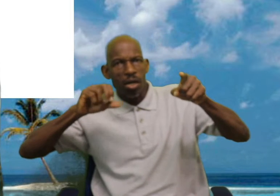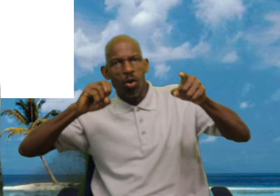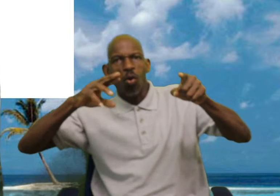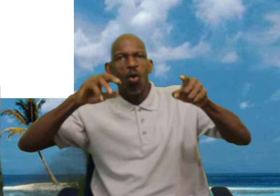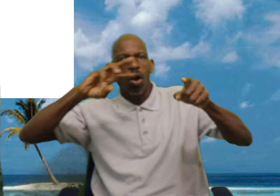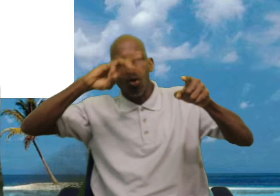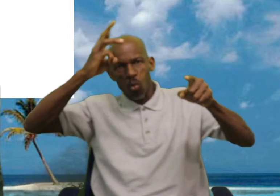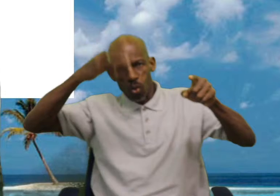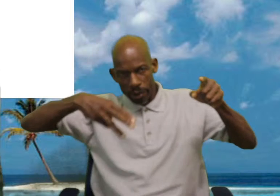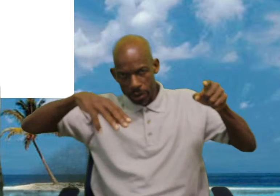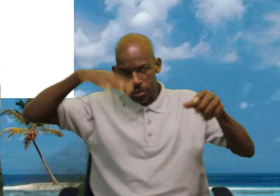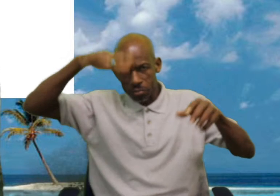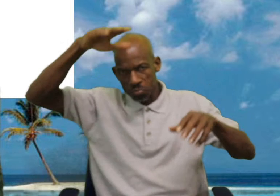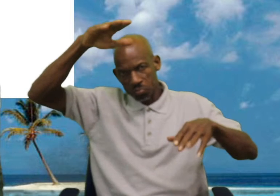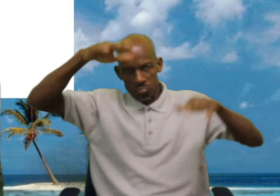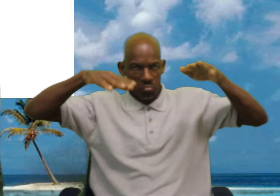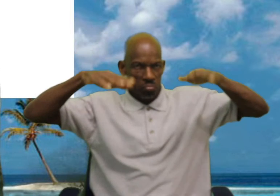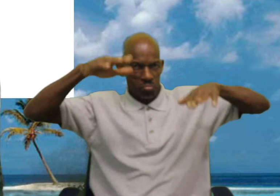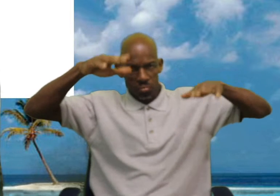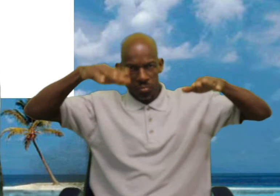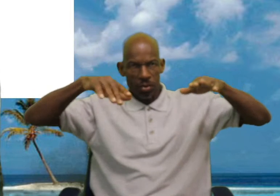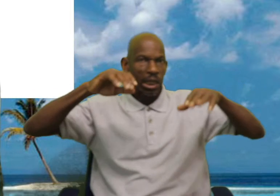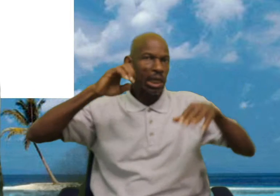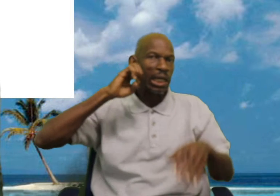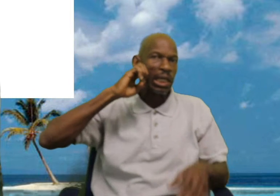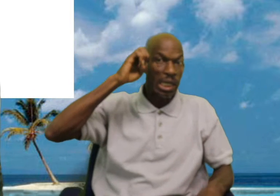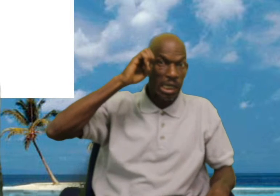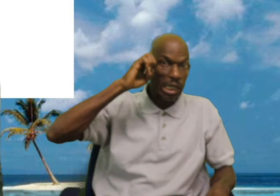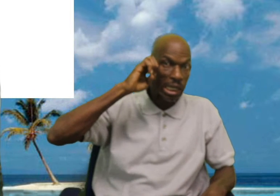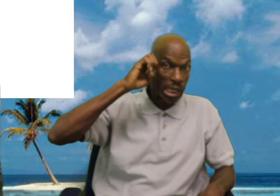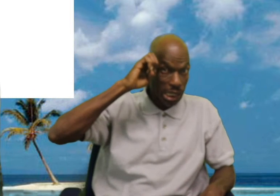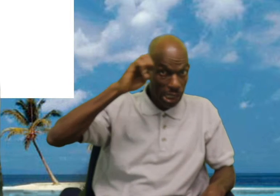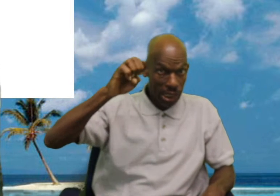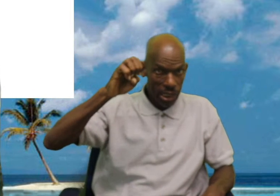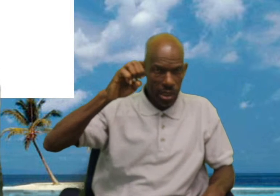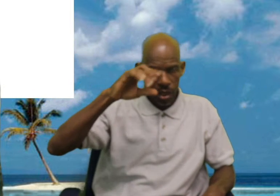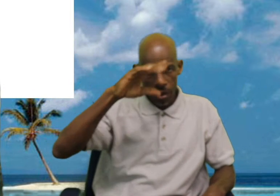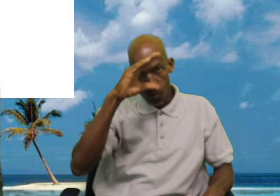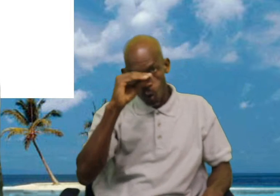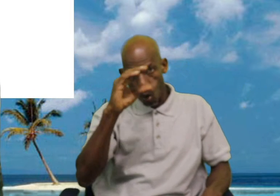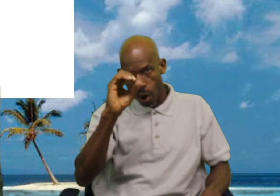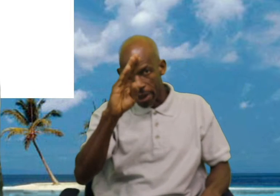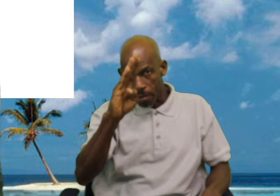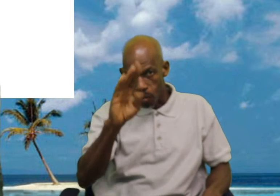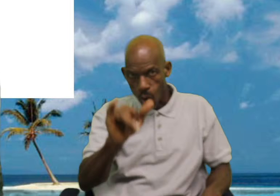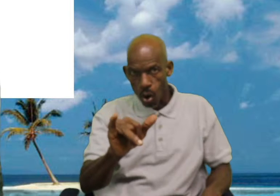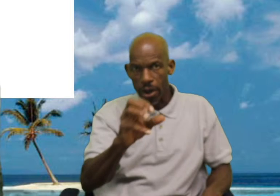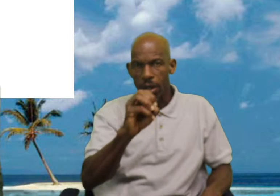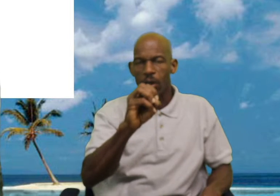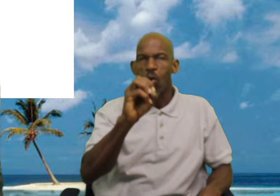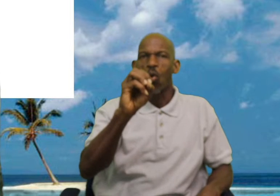He is a boy or a man.